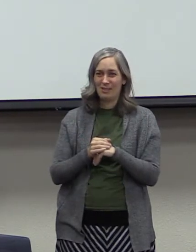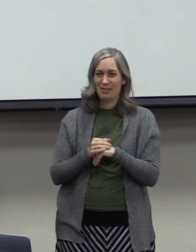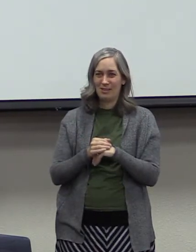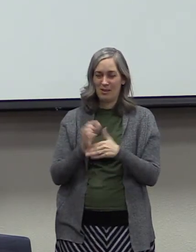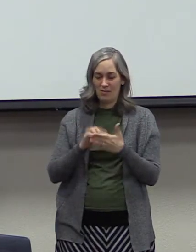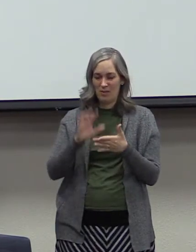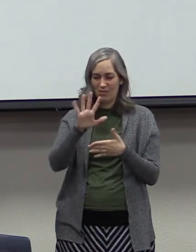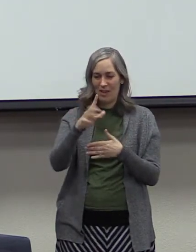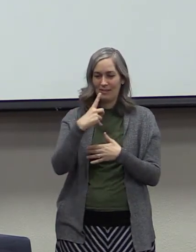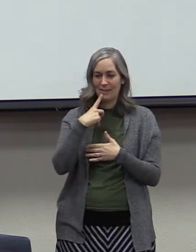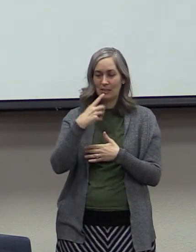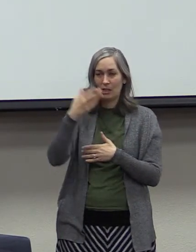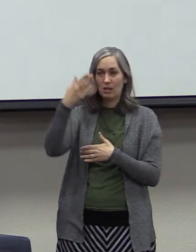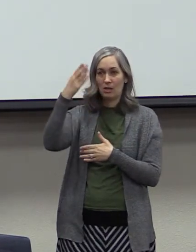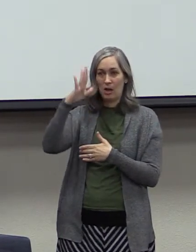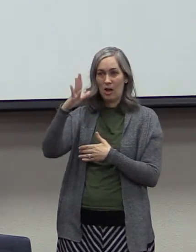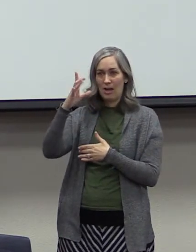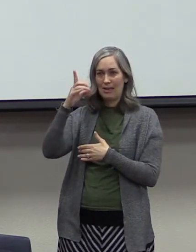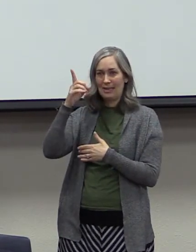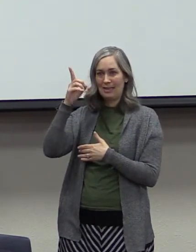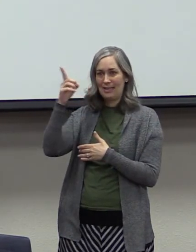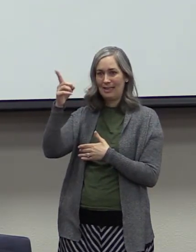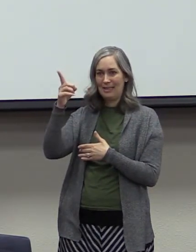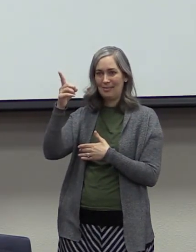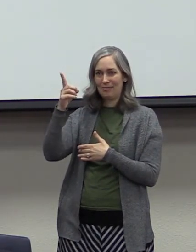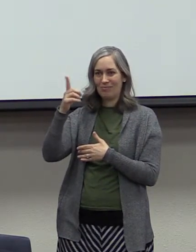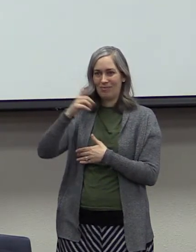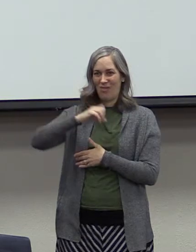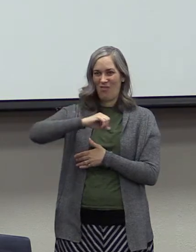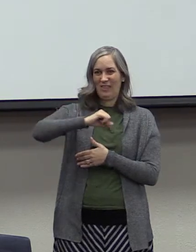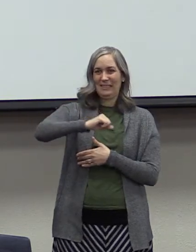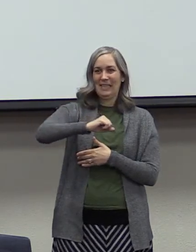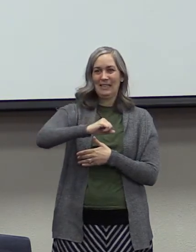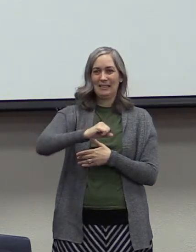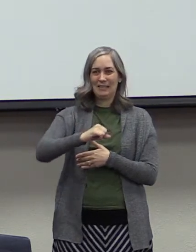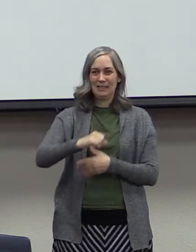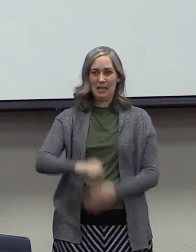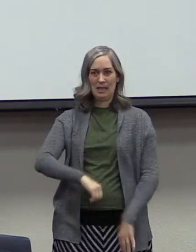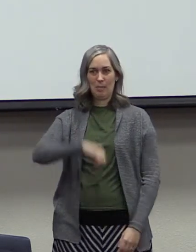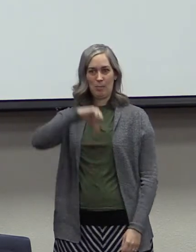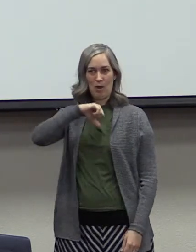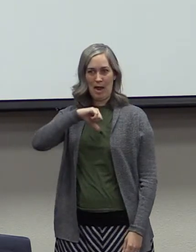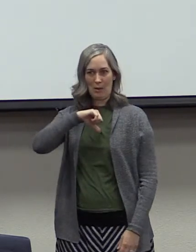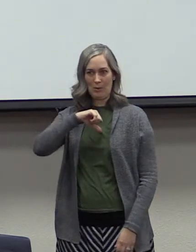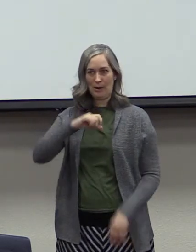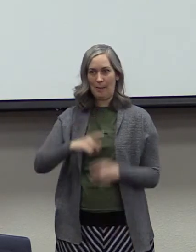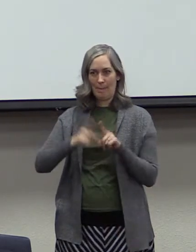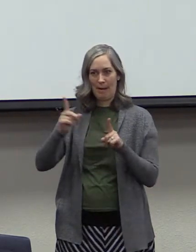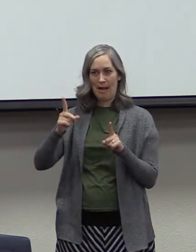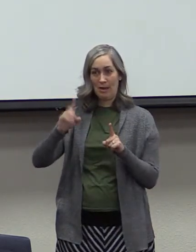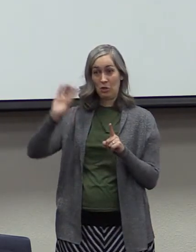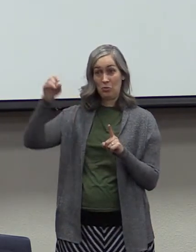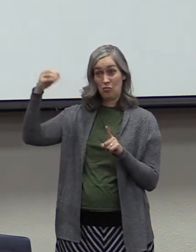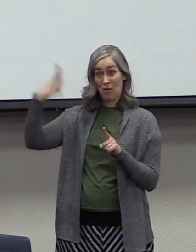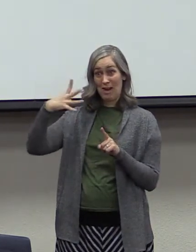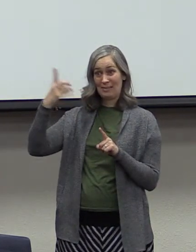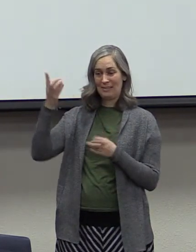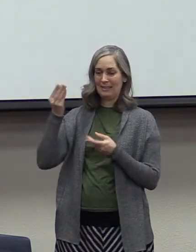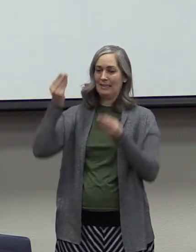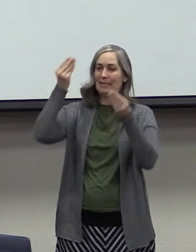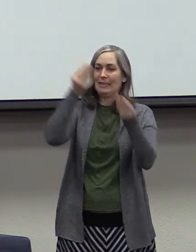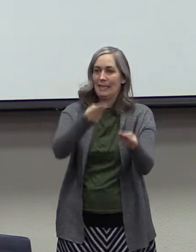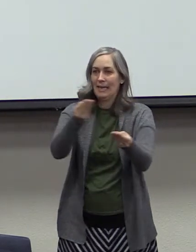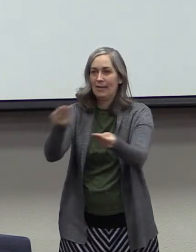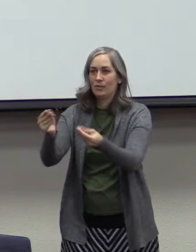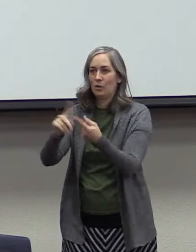opposed to the proud, but He gives grace to the humble." Sometimes we are content with